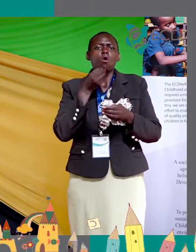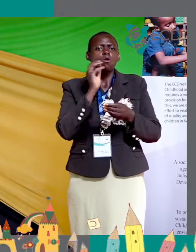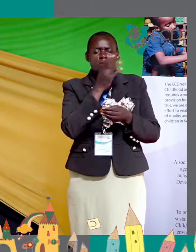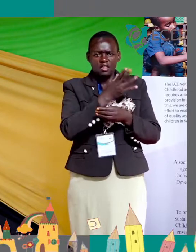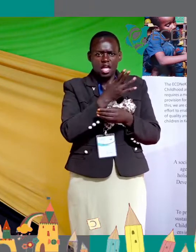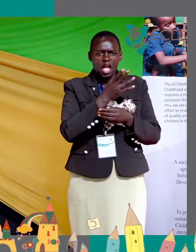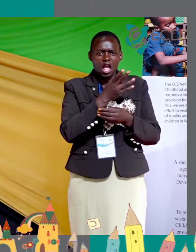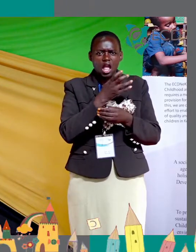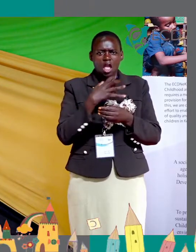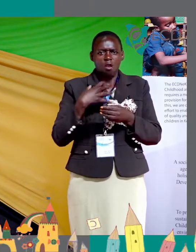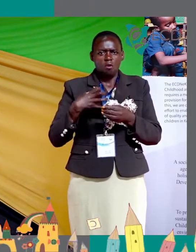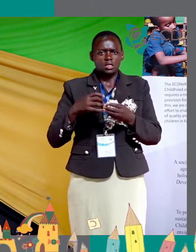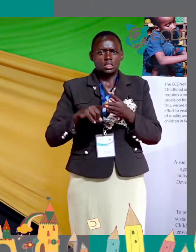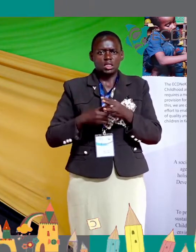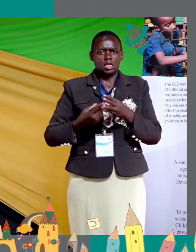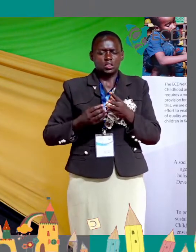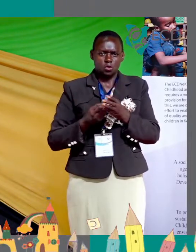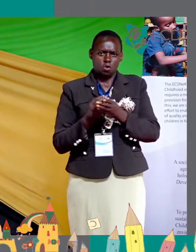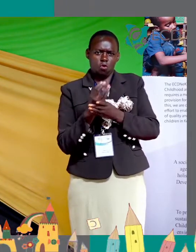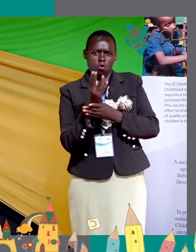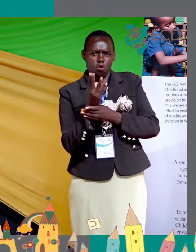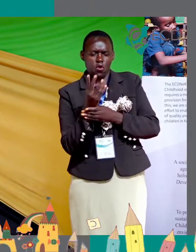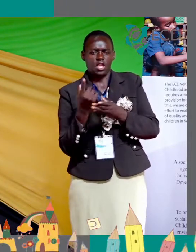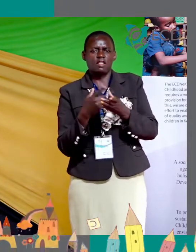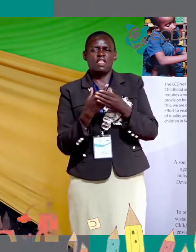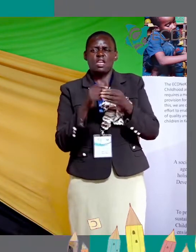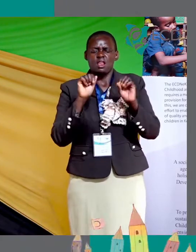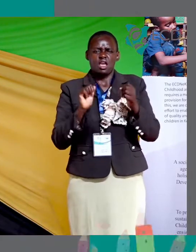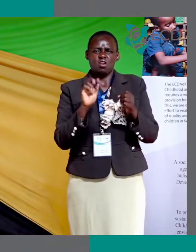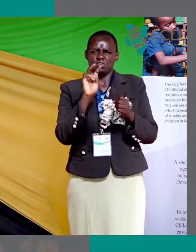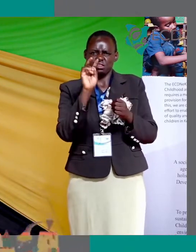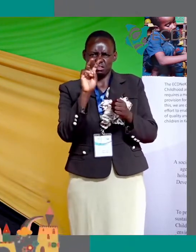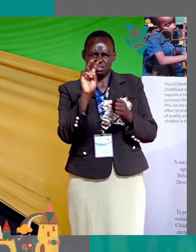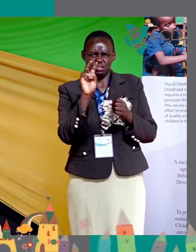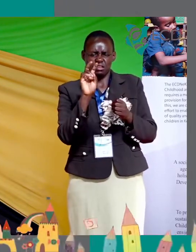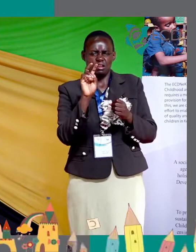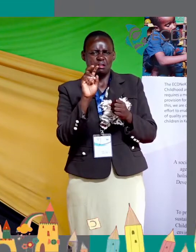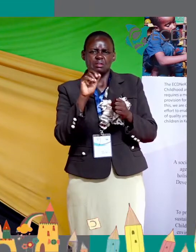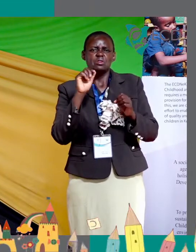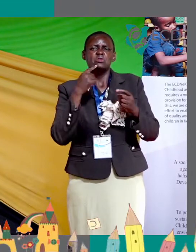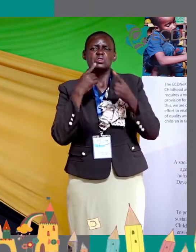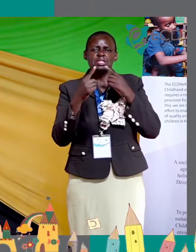growing. And the next thing you tell her, I can see you are really walking with your chest ahead.